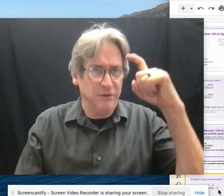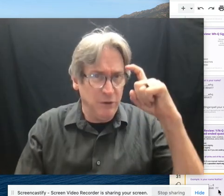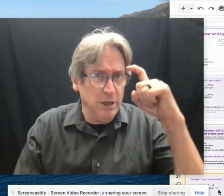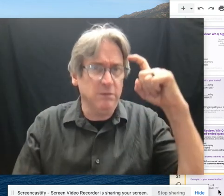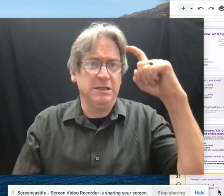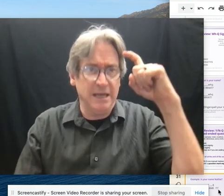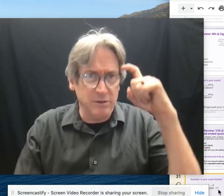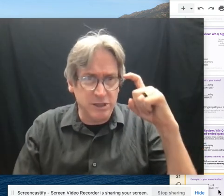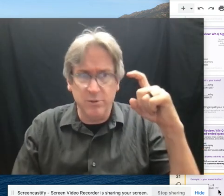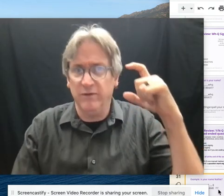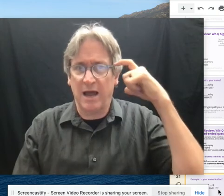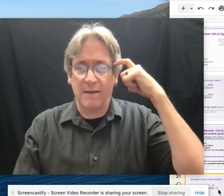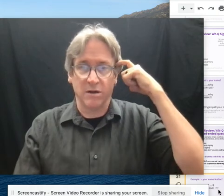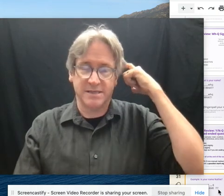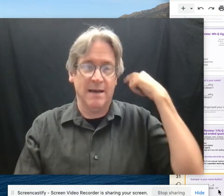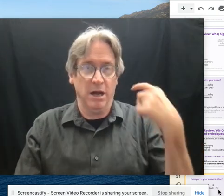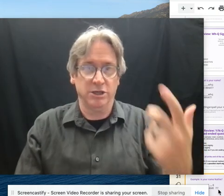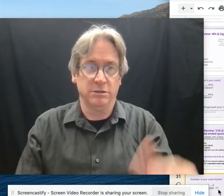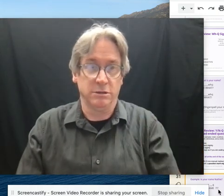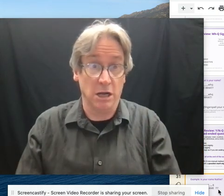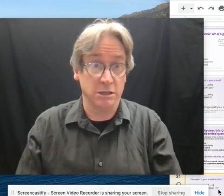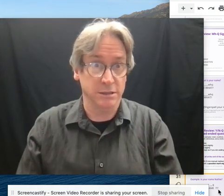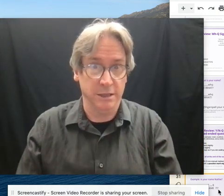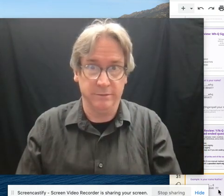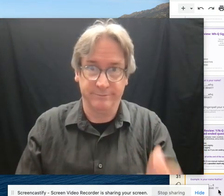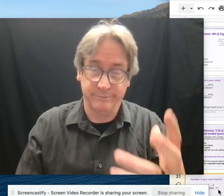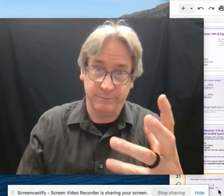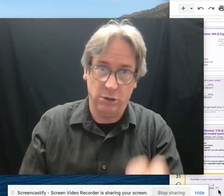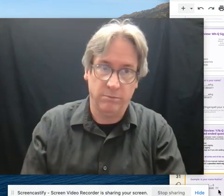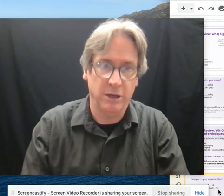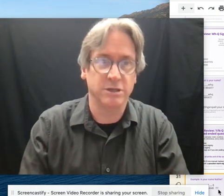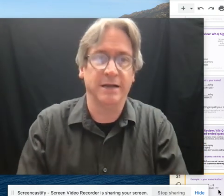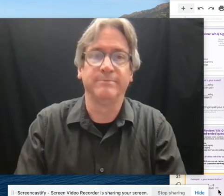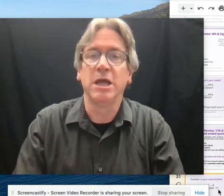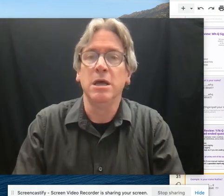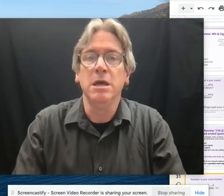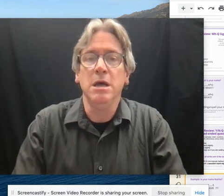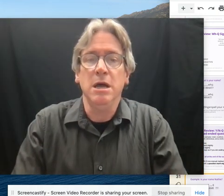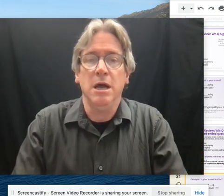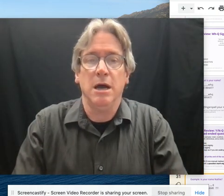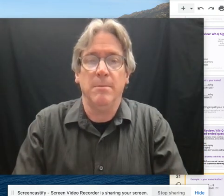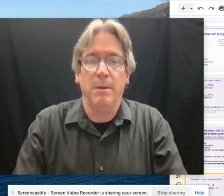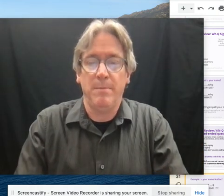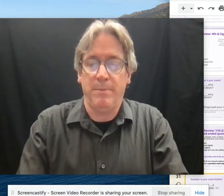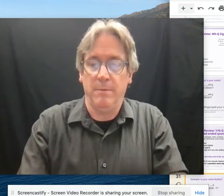it's going to feel weird to get used to moving the eyebrows that much consciously. So understand.